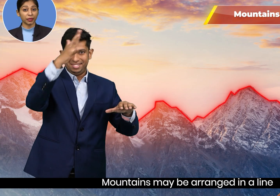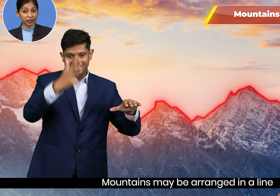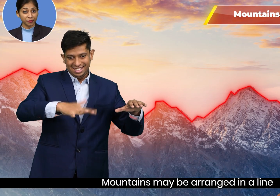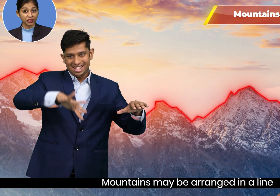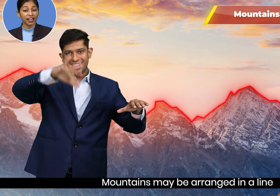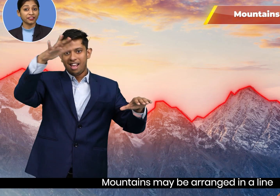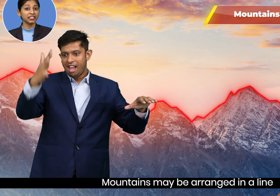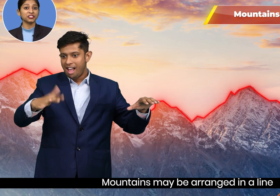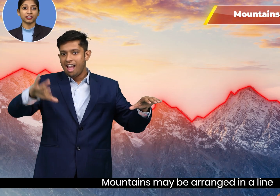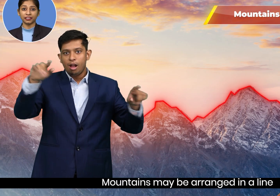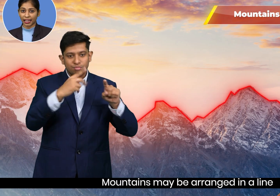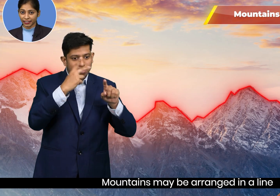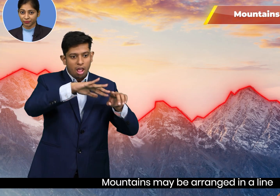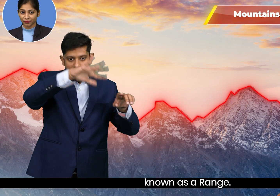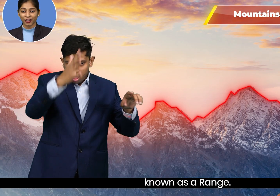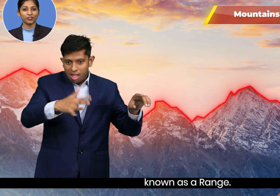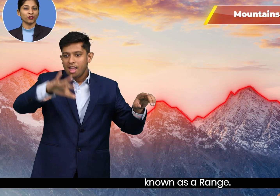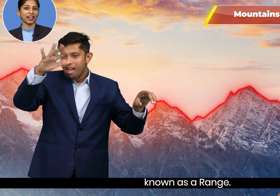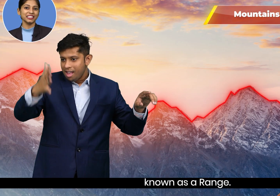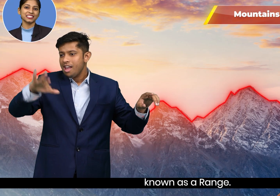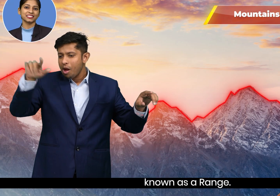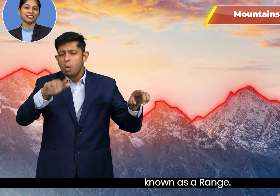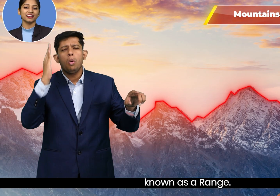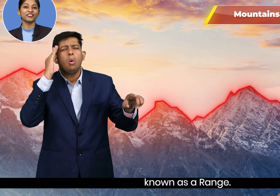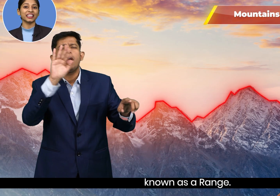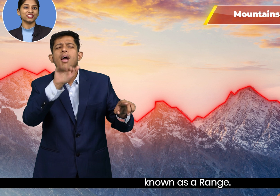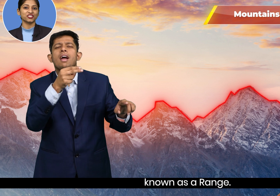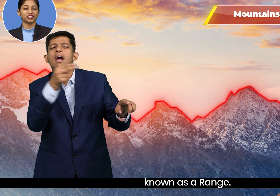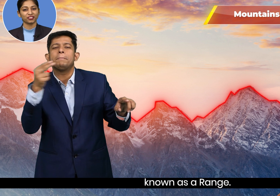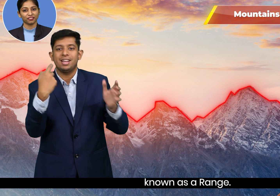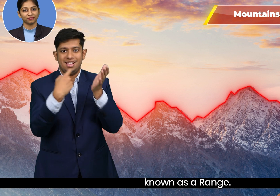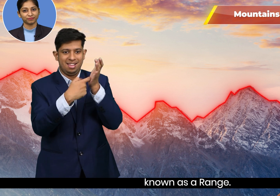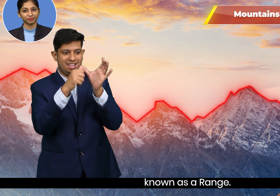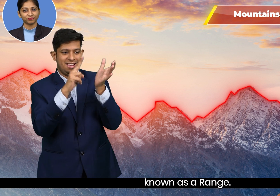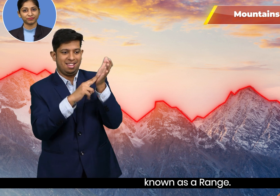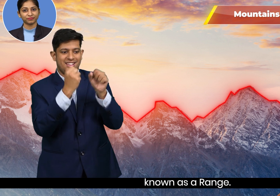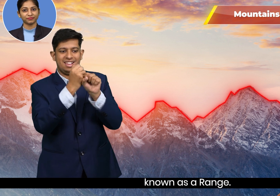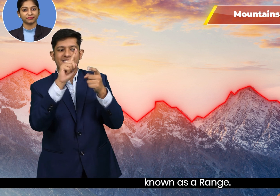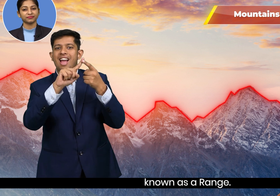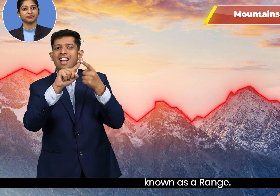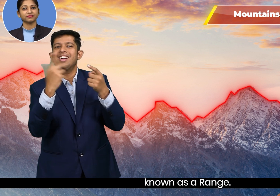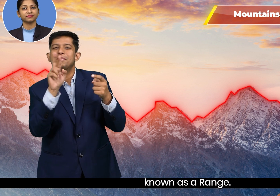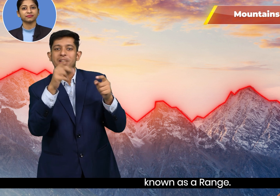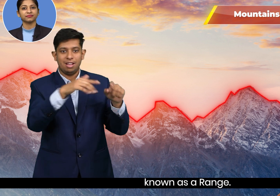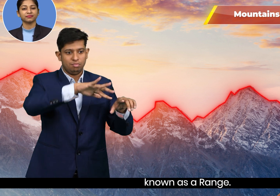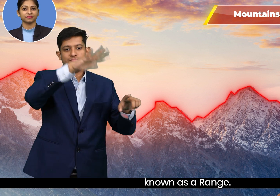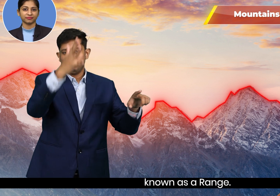Mountains may be arranged in a line known as a range.